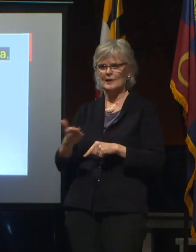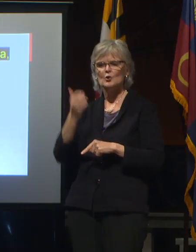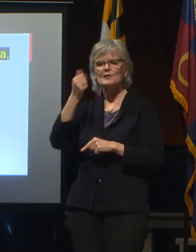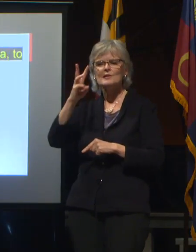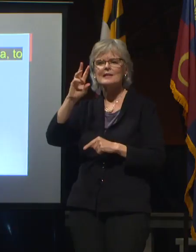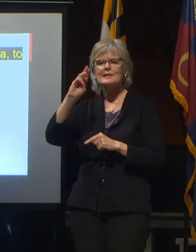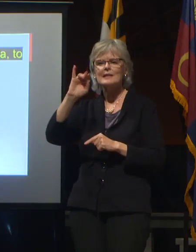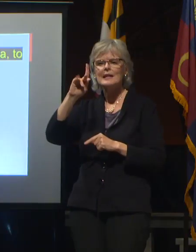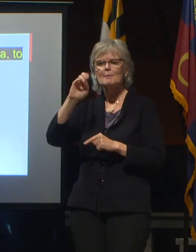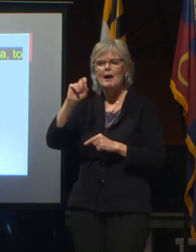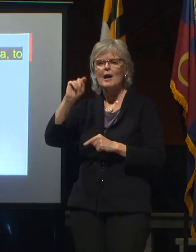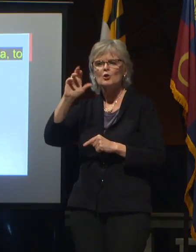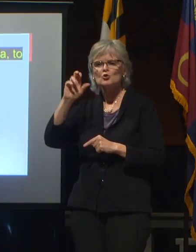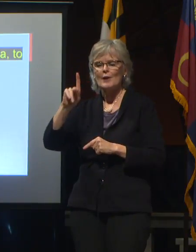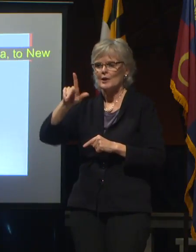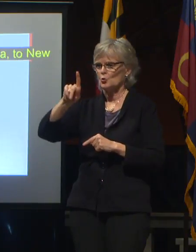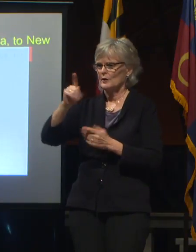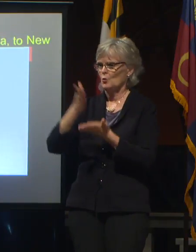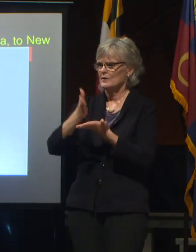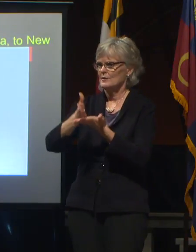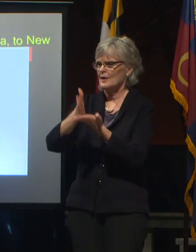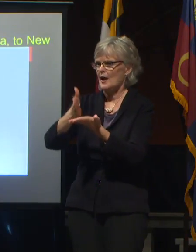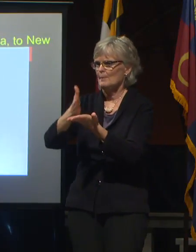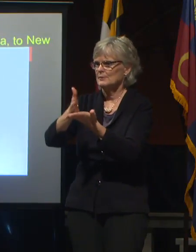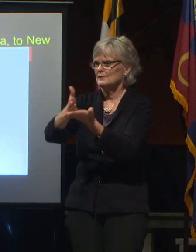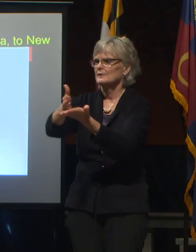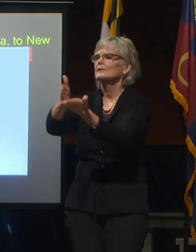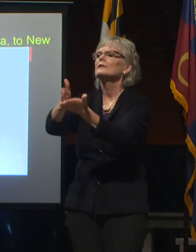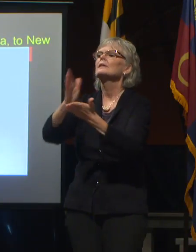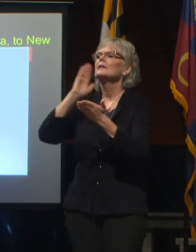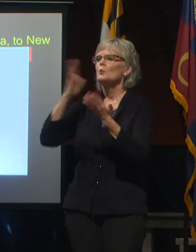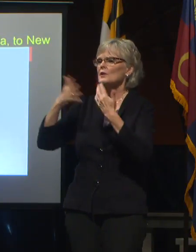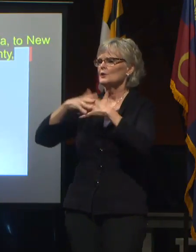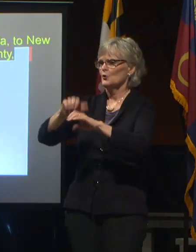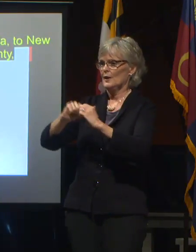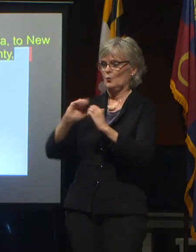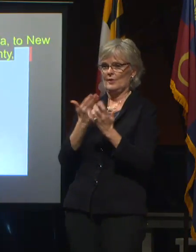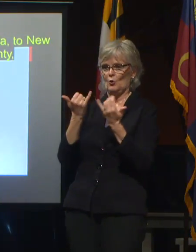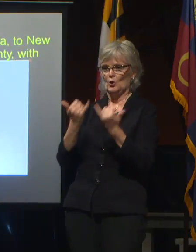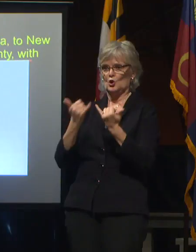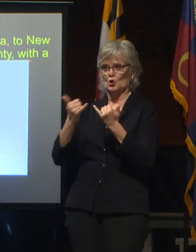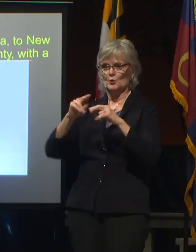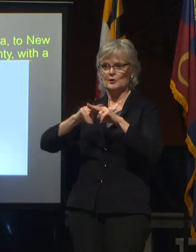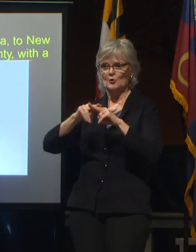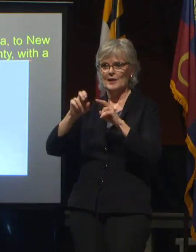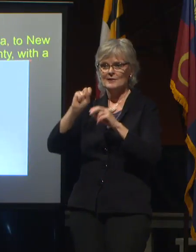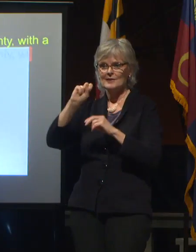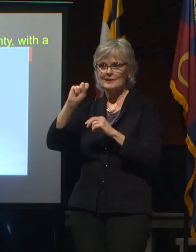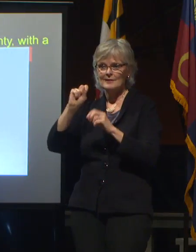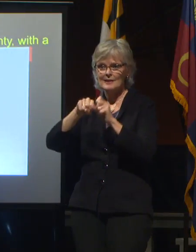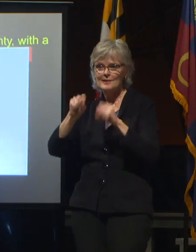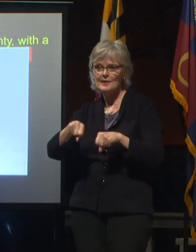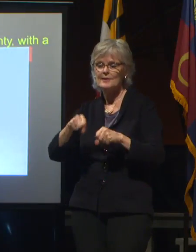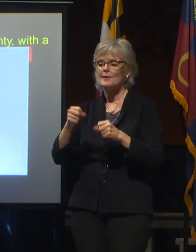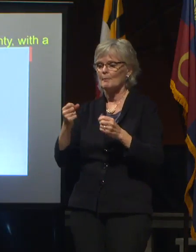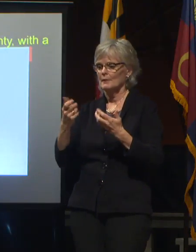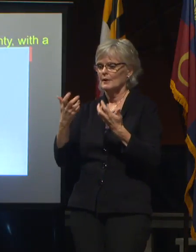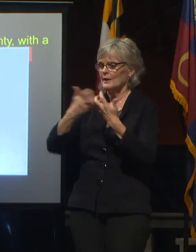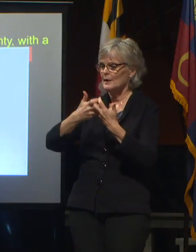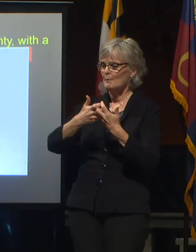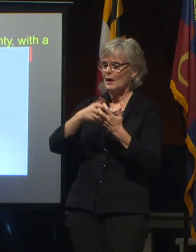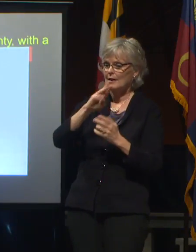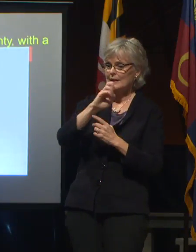track and 21 stops. It's going to seamlessly integrate with our current transit systems, combining Metro, MARC, and Amtrak.